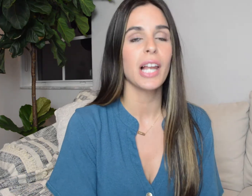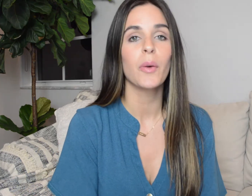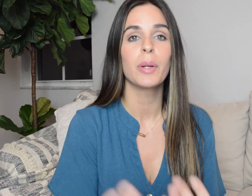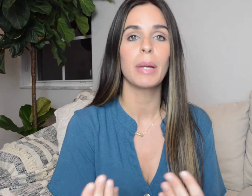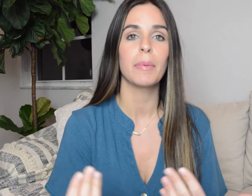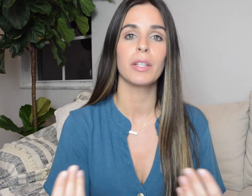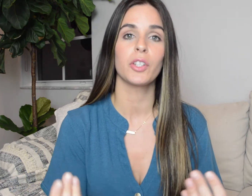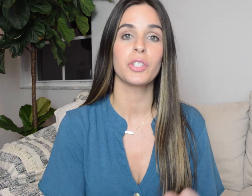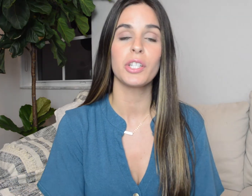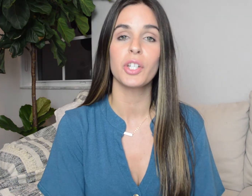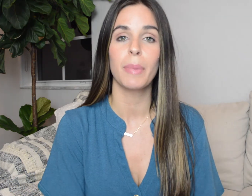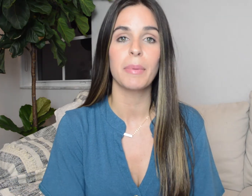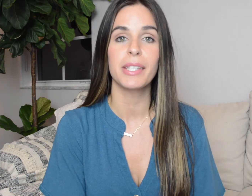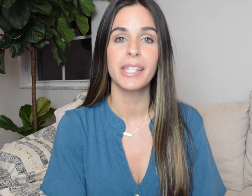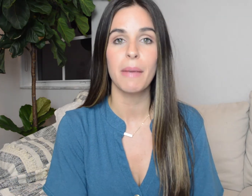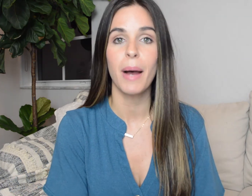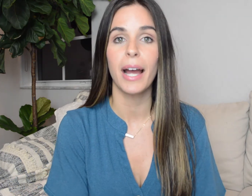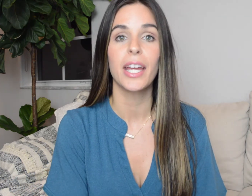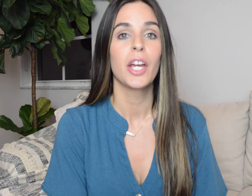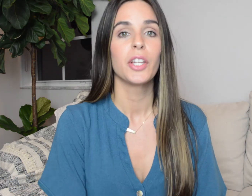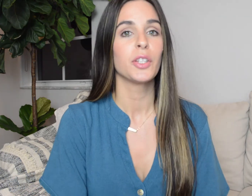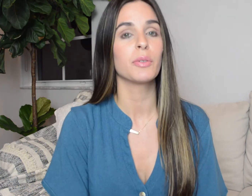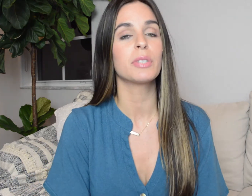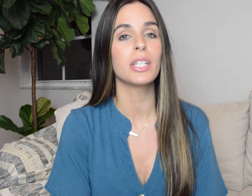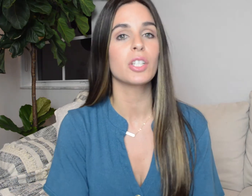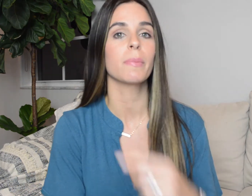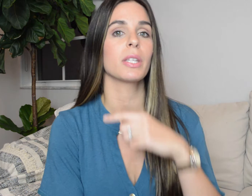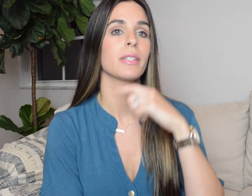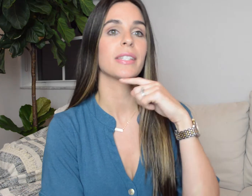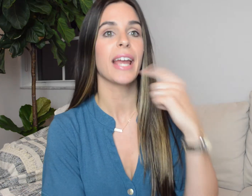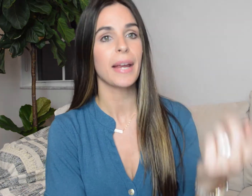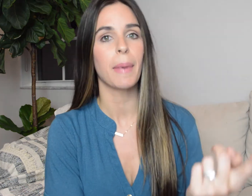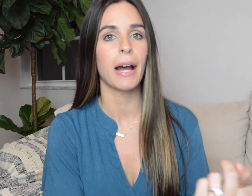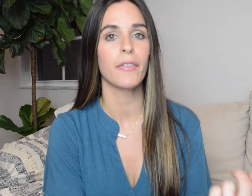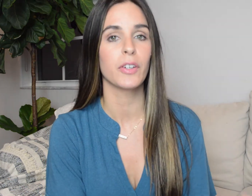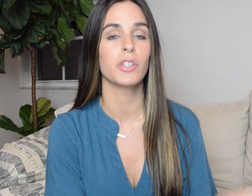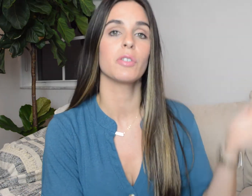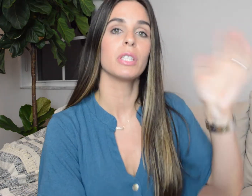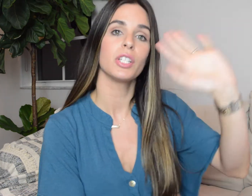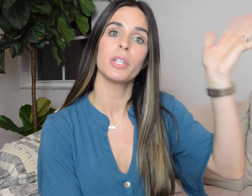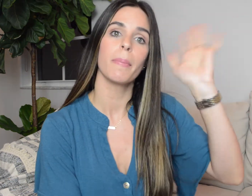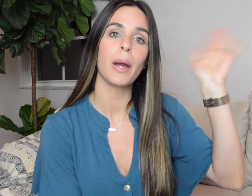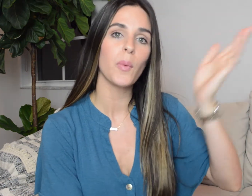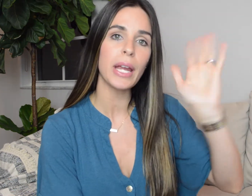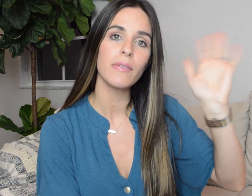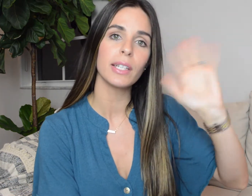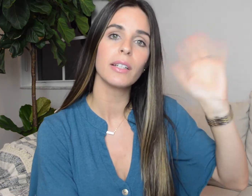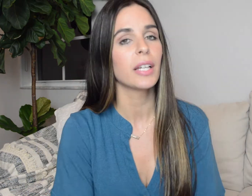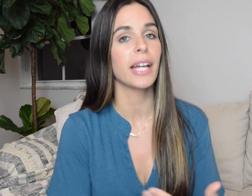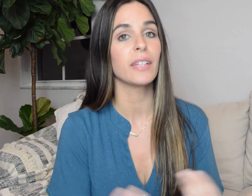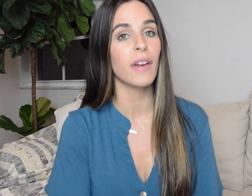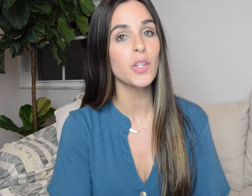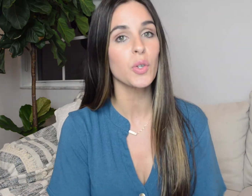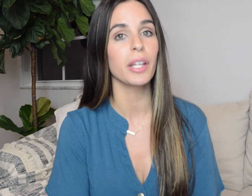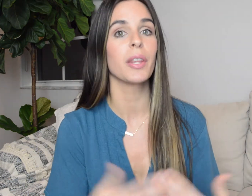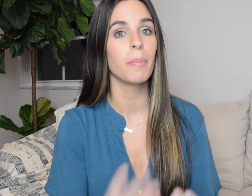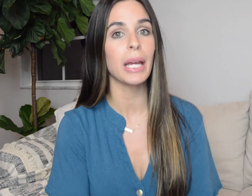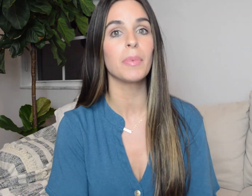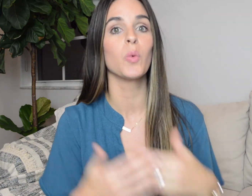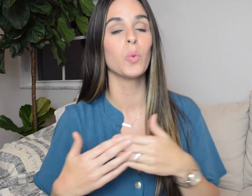when you're teaching a baby to say bye. You don't teach them to say bye first, you teach them by waving, and eventually the baby will